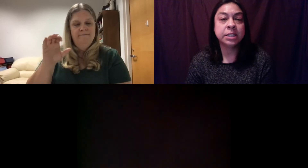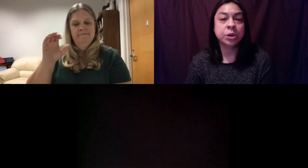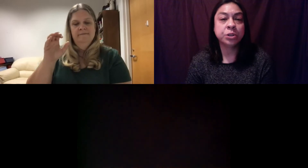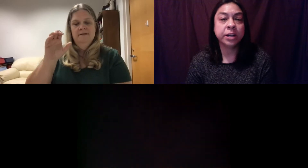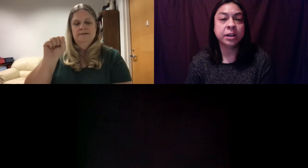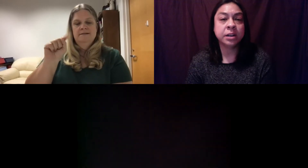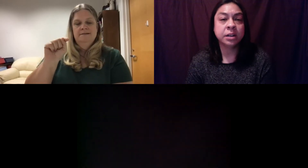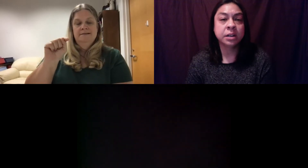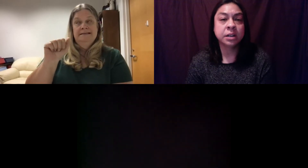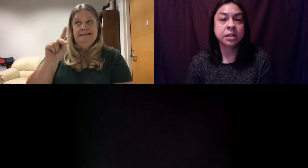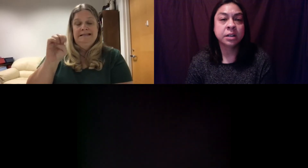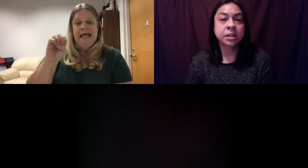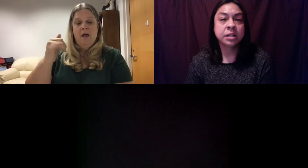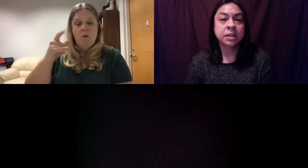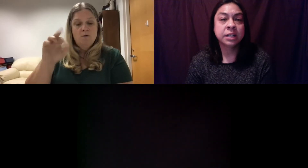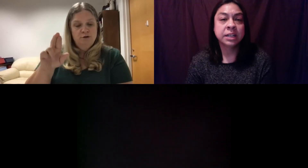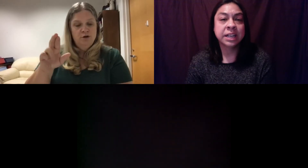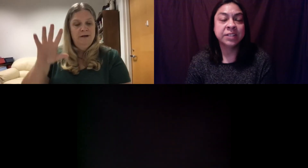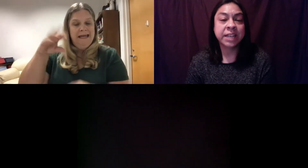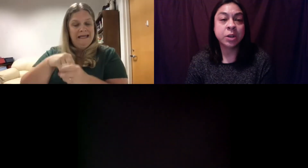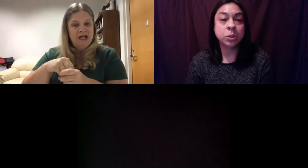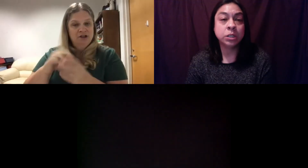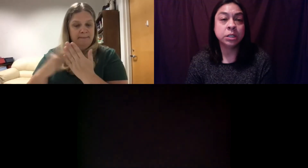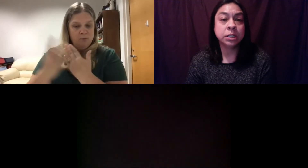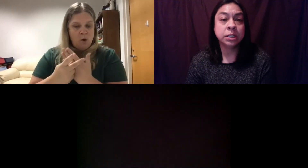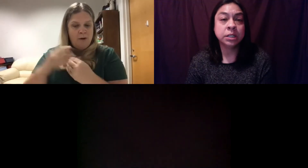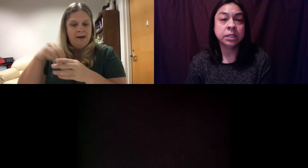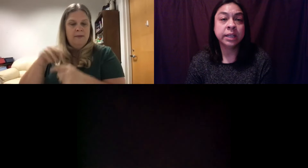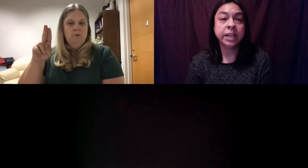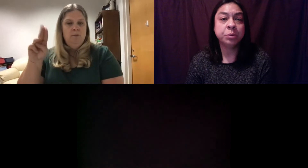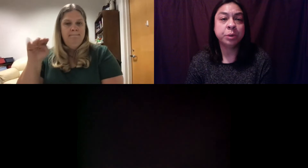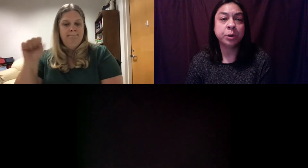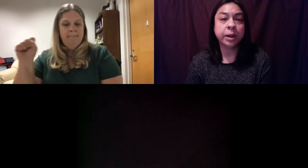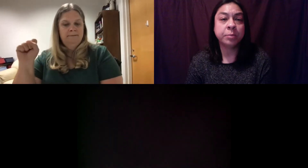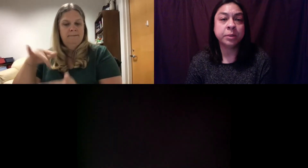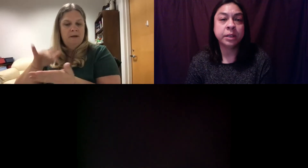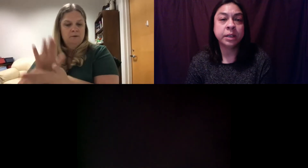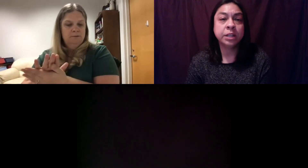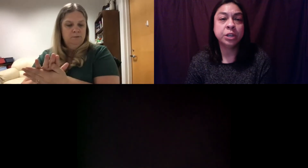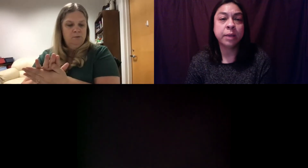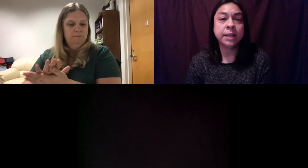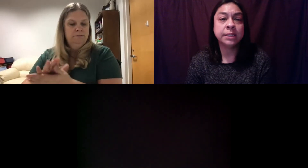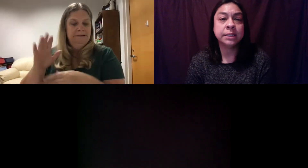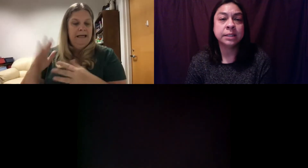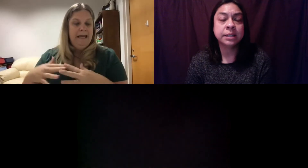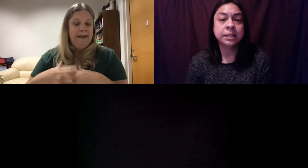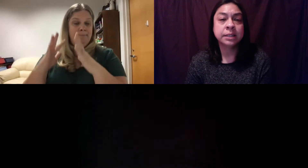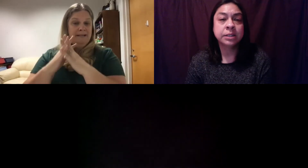Melissa is a co-chair of stakeholder engagement program in the